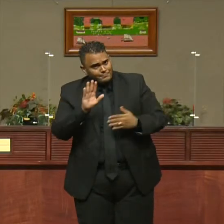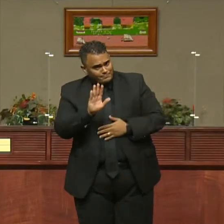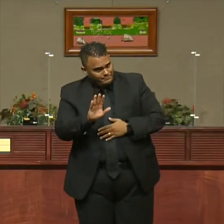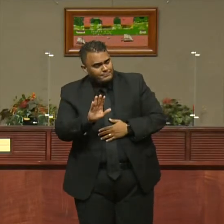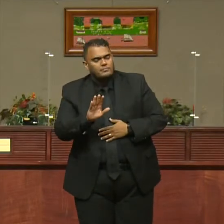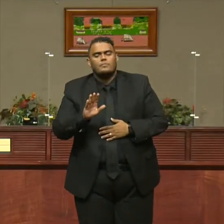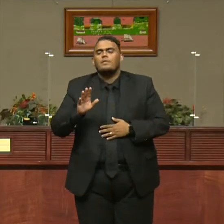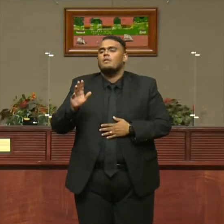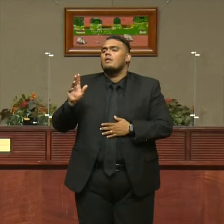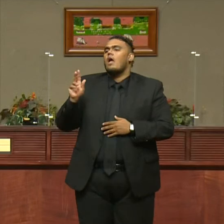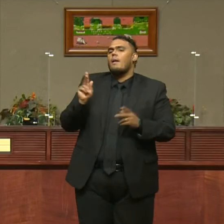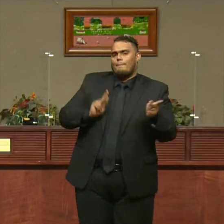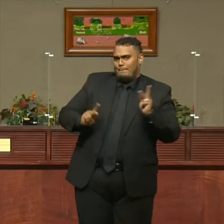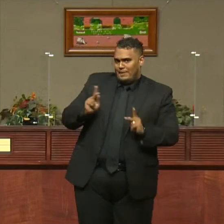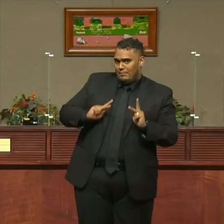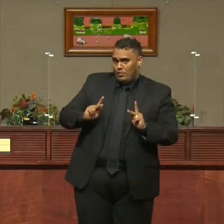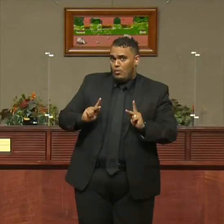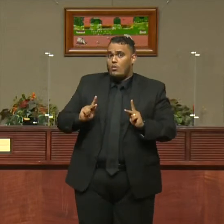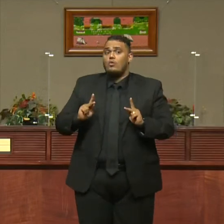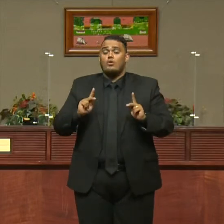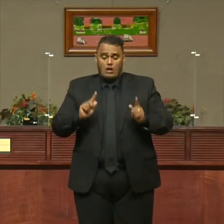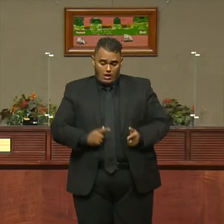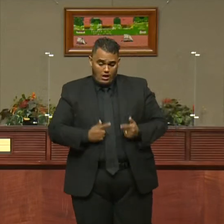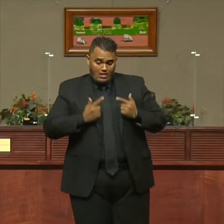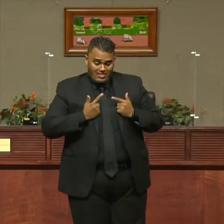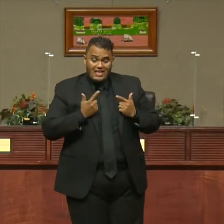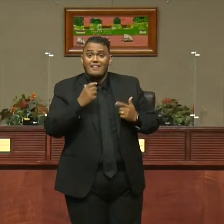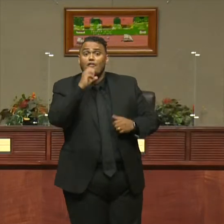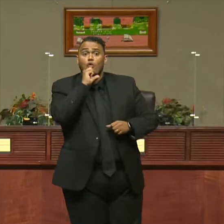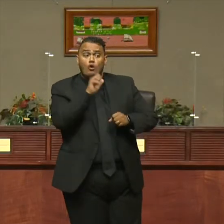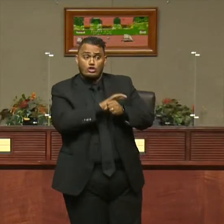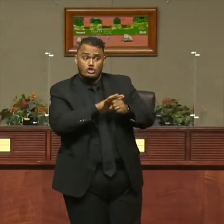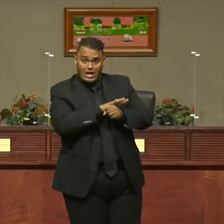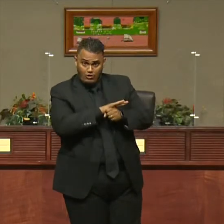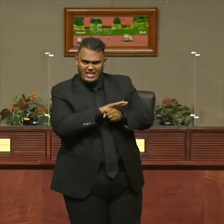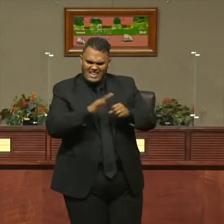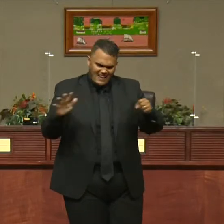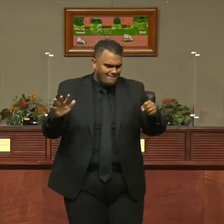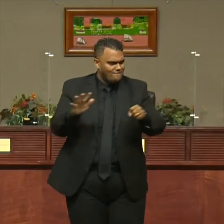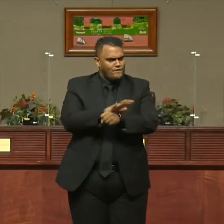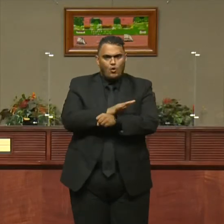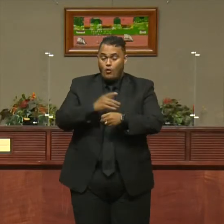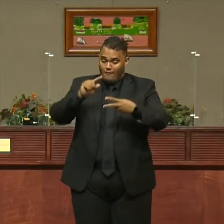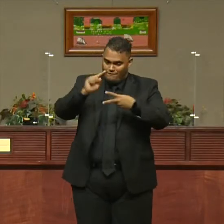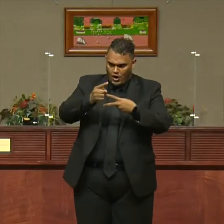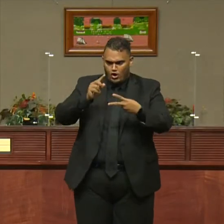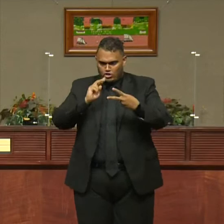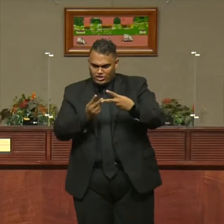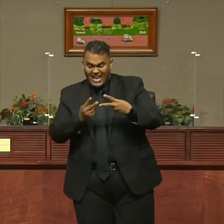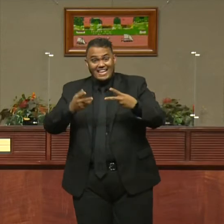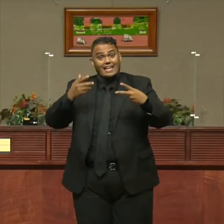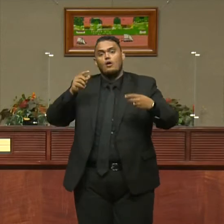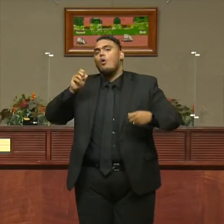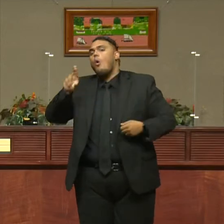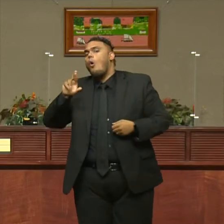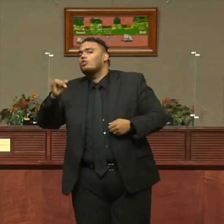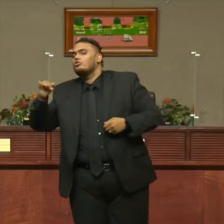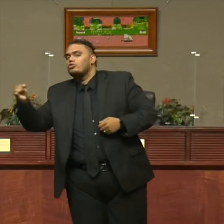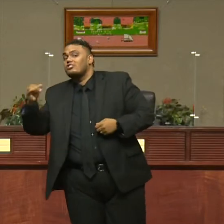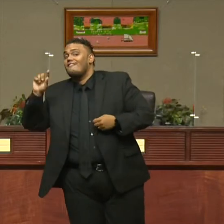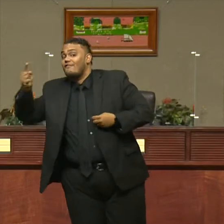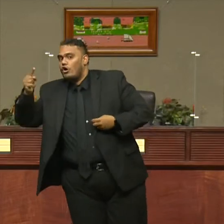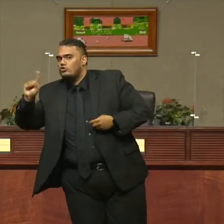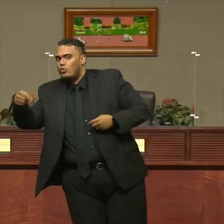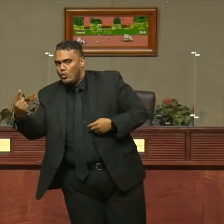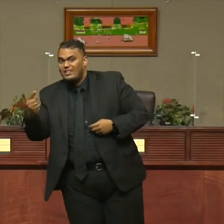Orange County that are fully vaccinated, it is about 36.9% of our population. 37%